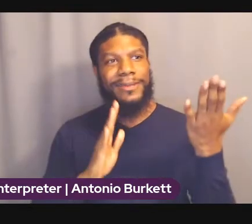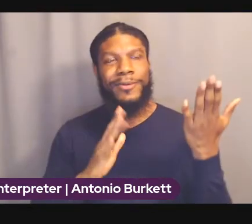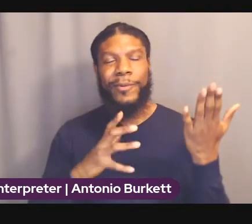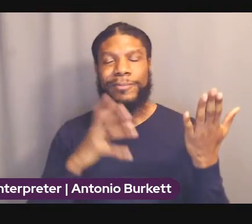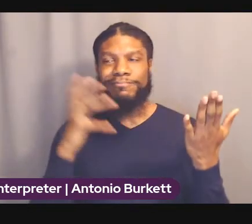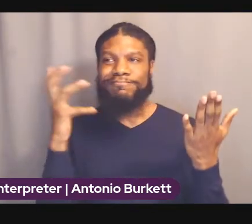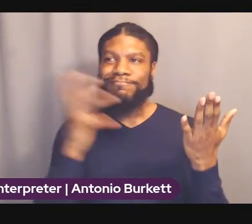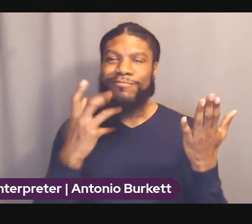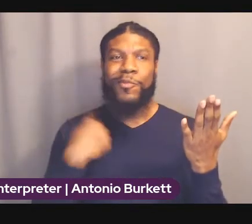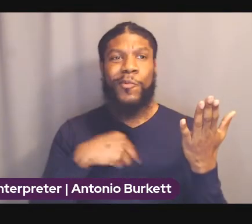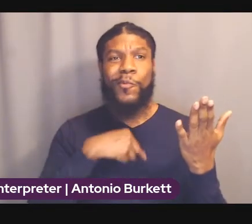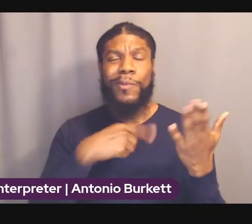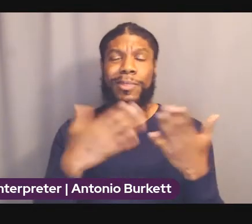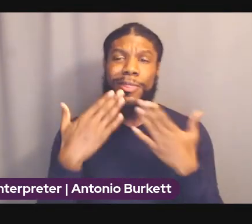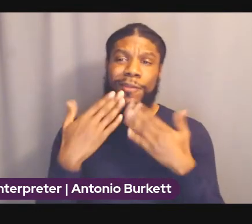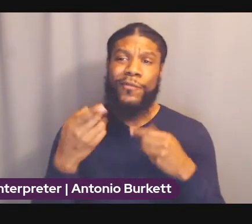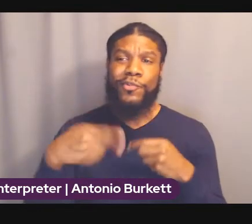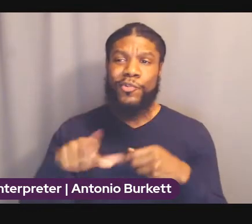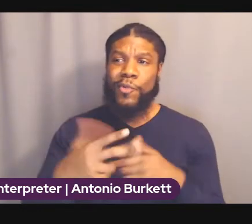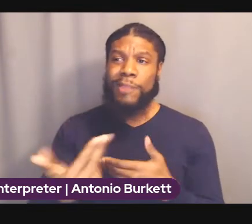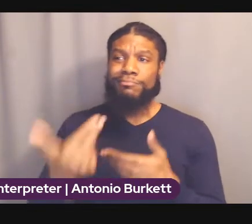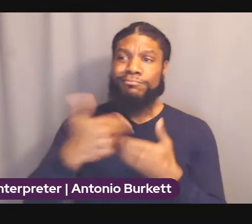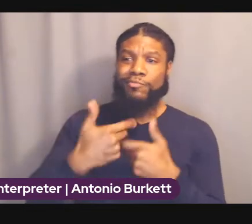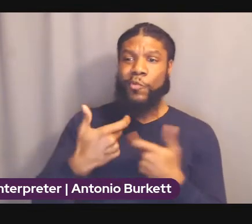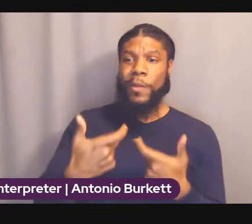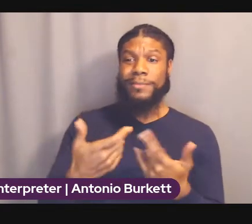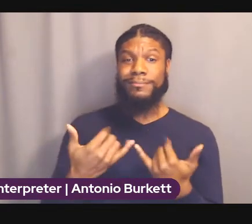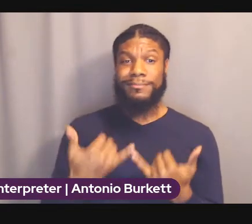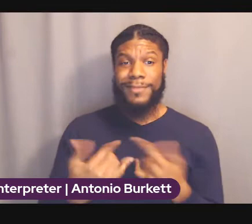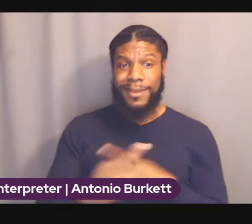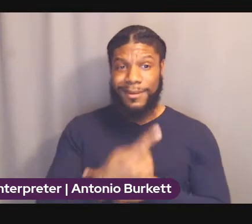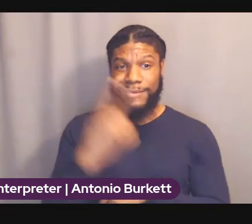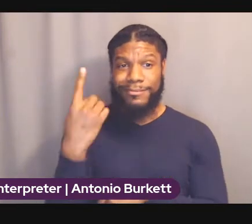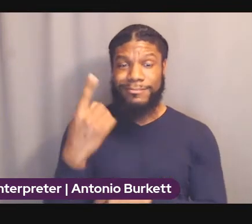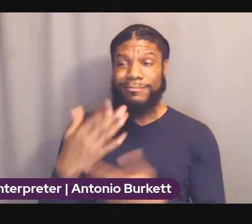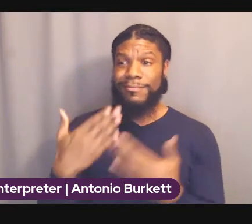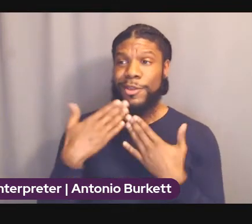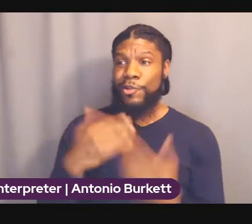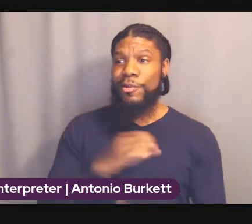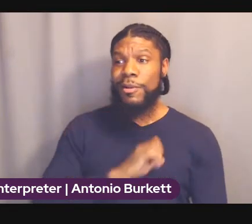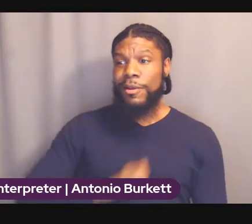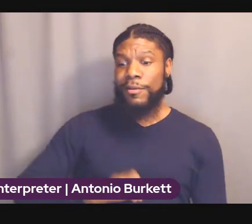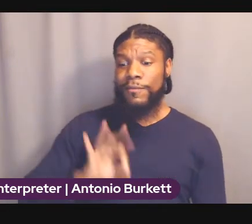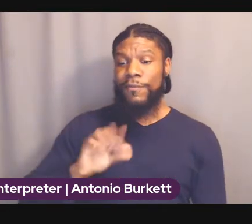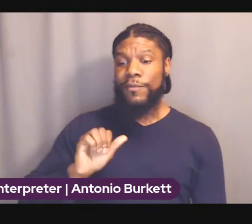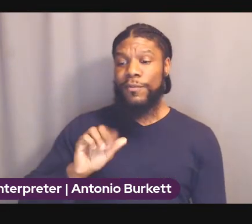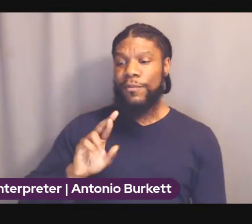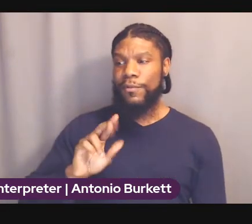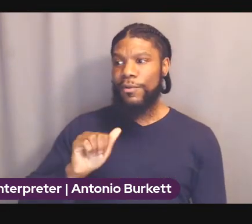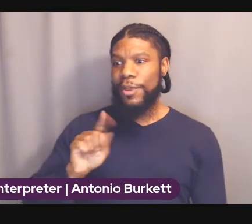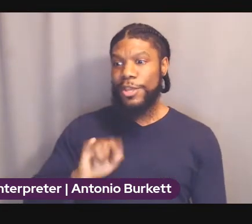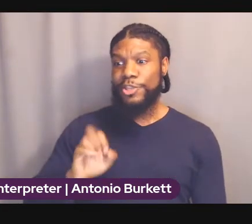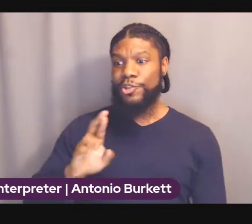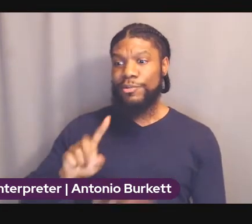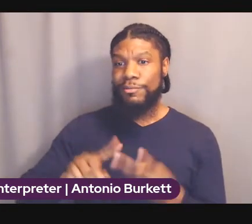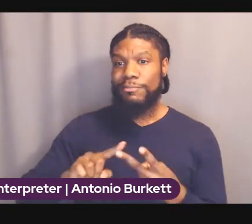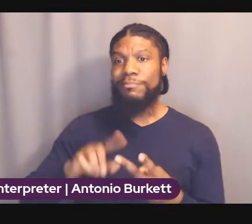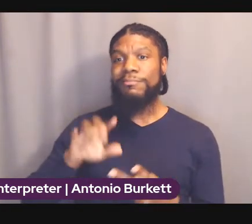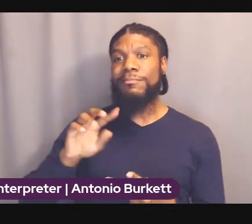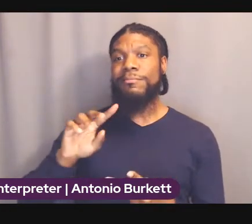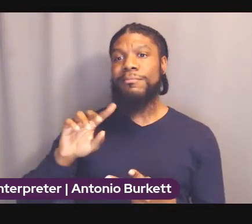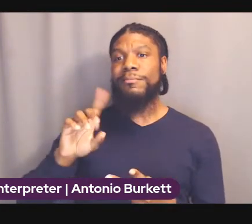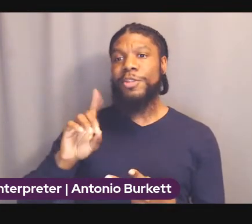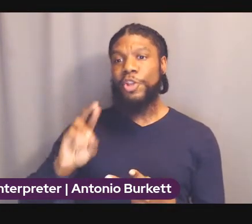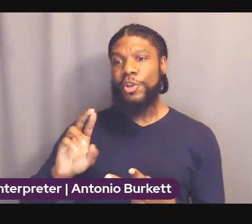thankful to have you here today. Thank you to Elder Frazier and Dr. Tammy for